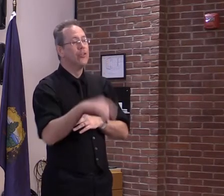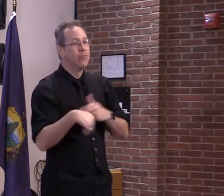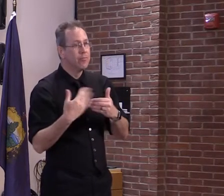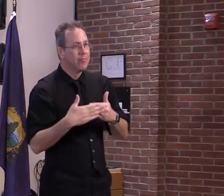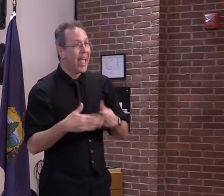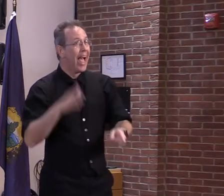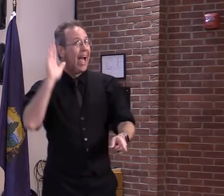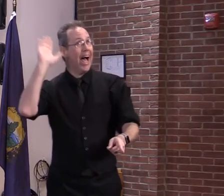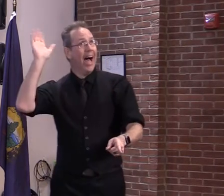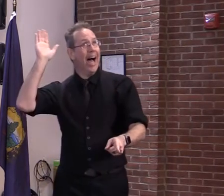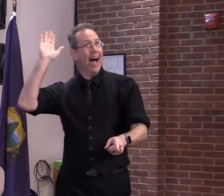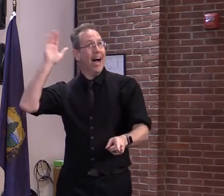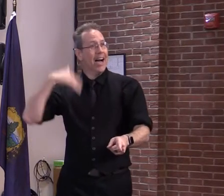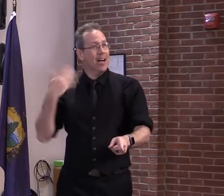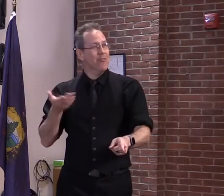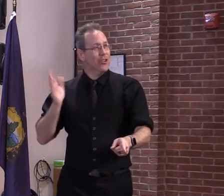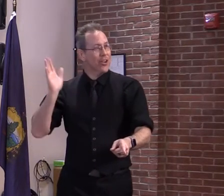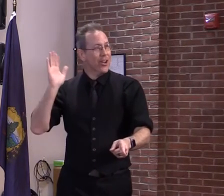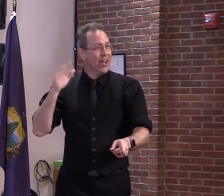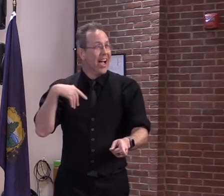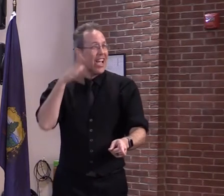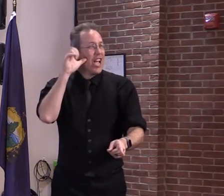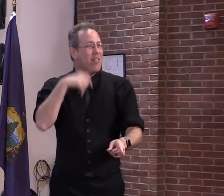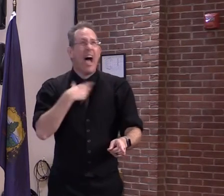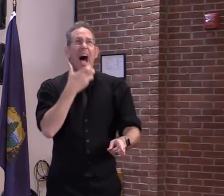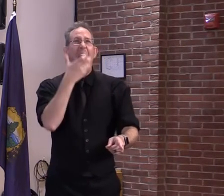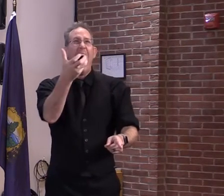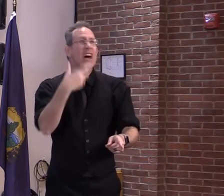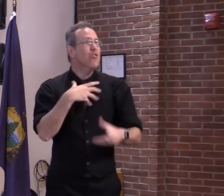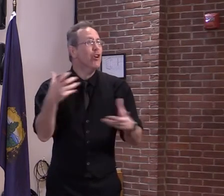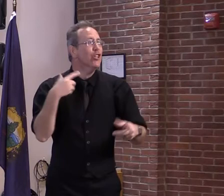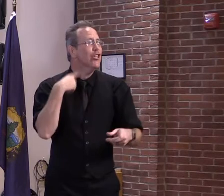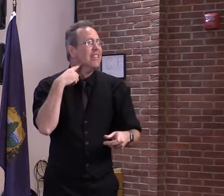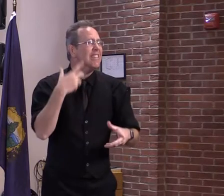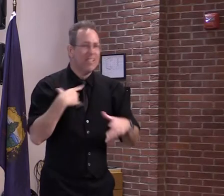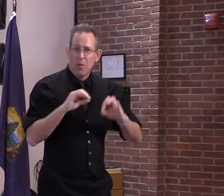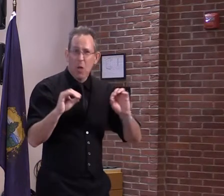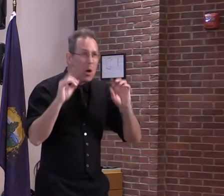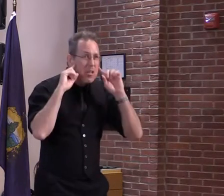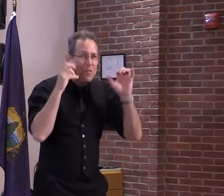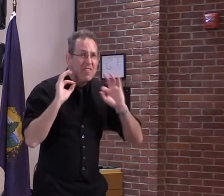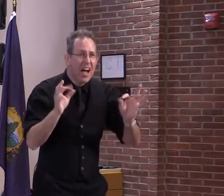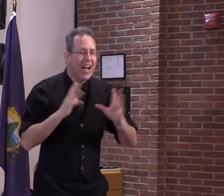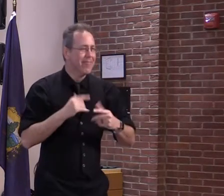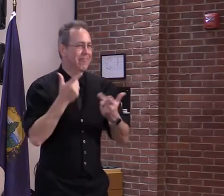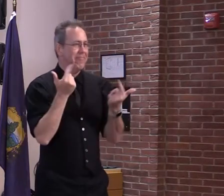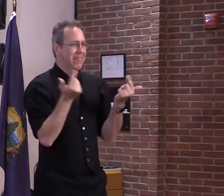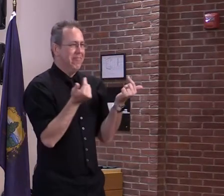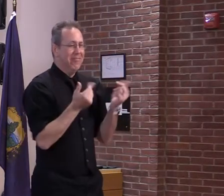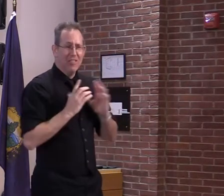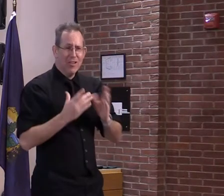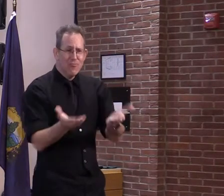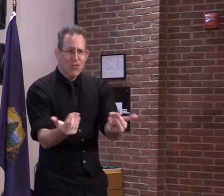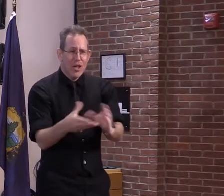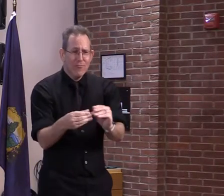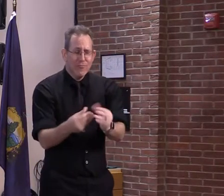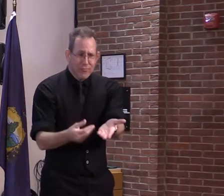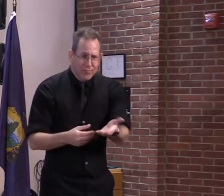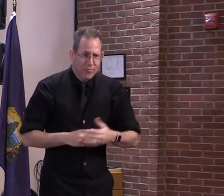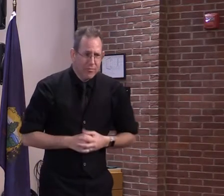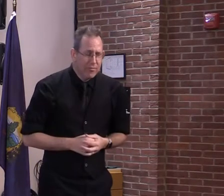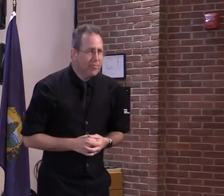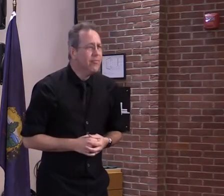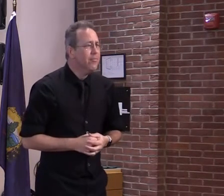Hi, can you hear me? I'm starting to get a little worried about technical issues here. No, we can hear you just fine, Aaron. Okay,